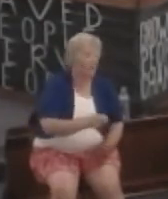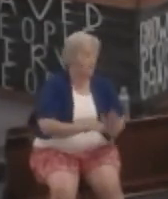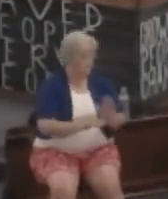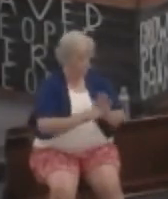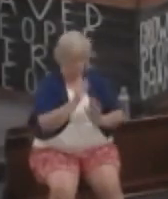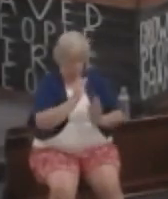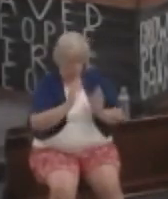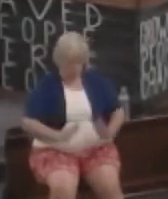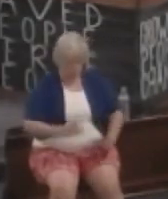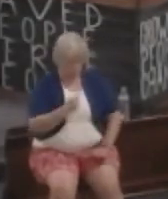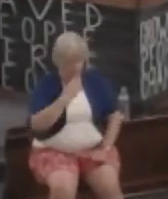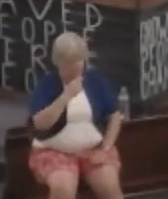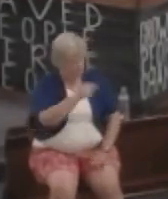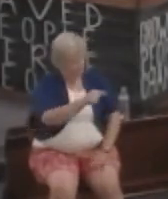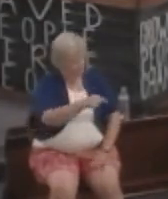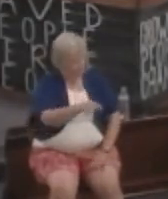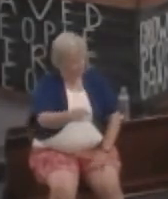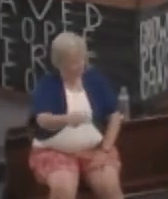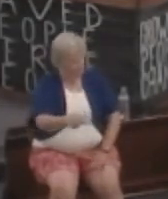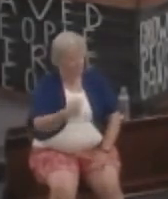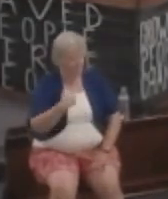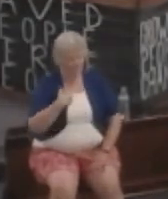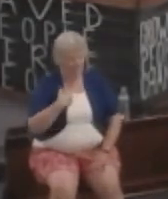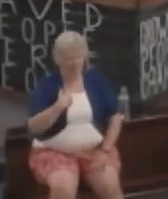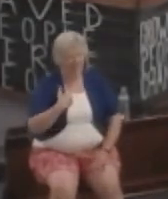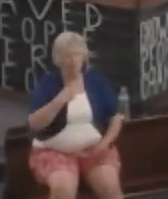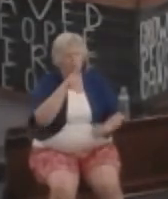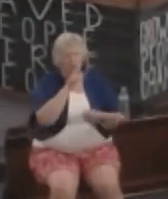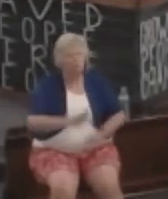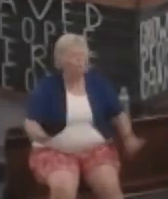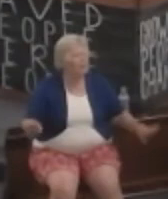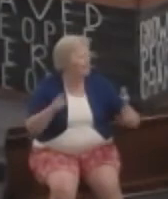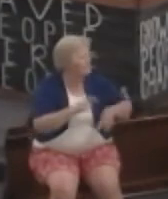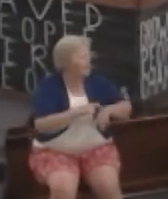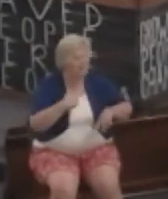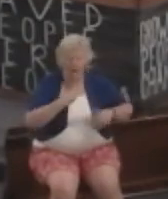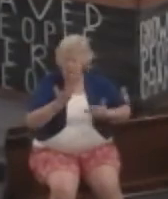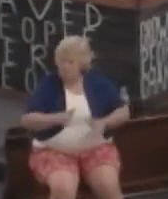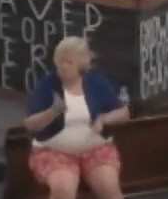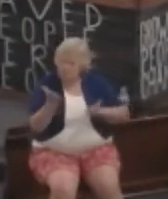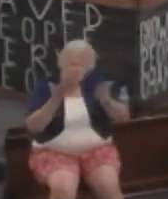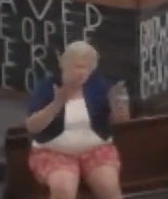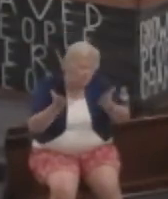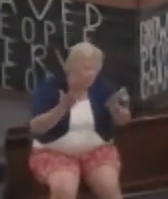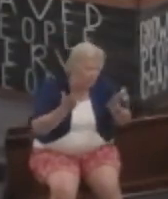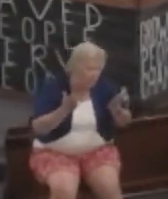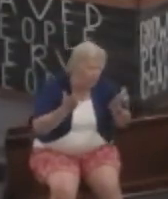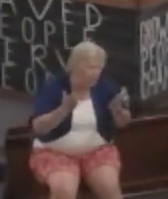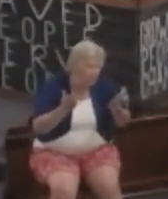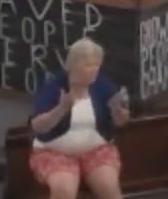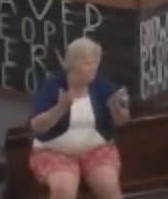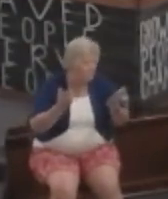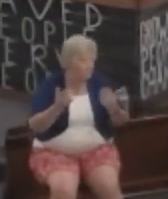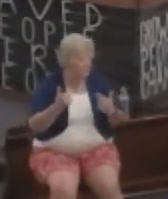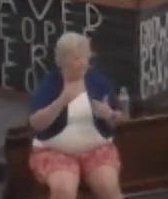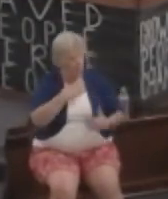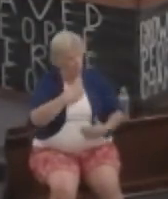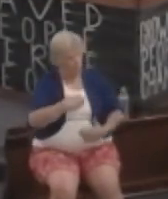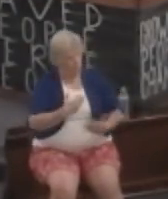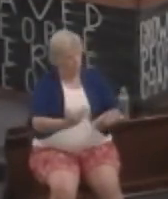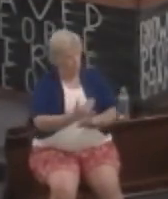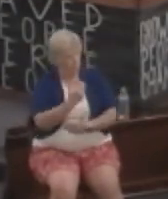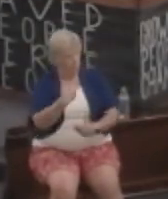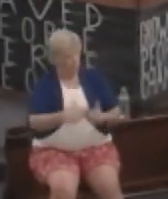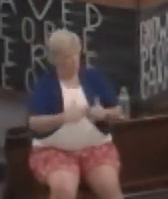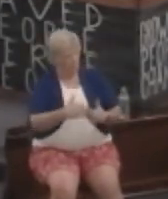should be doing. They don't want to do quiet times or serve in ministry. And I wish that was a new problem that